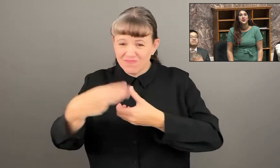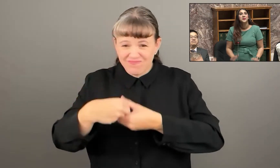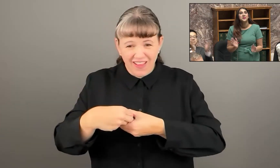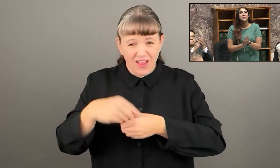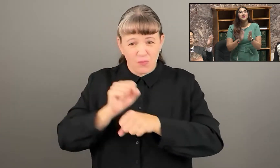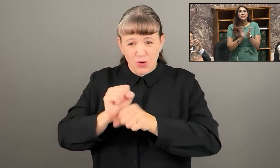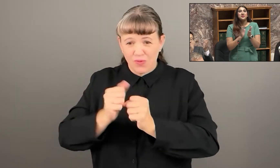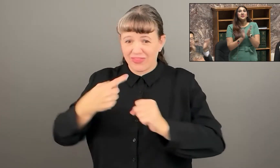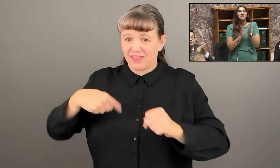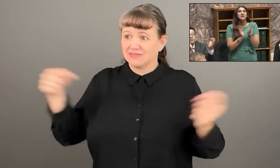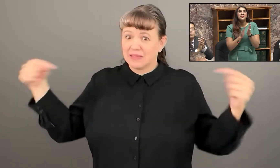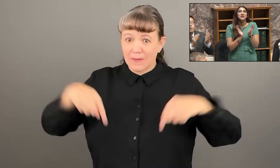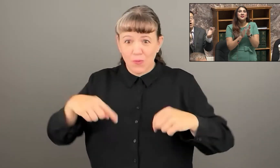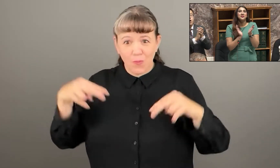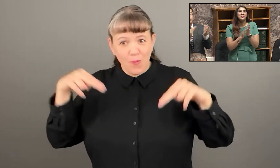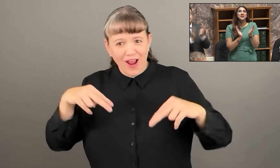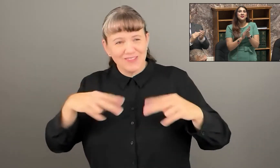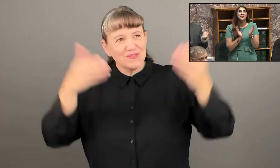welcome?